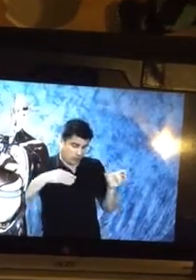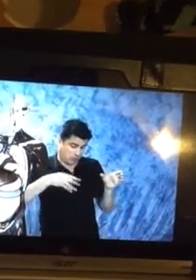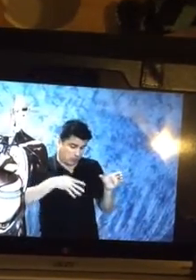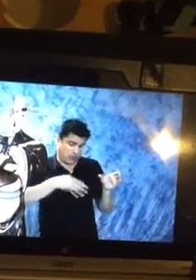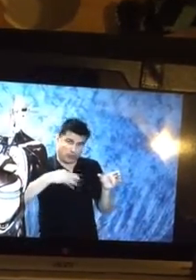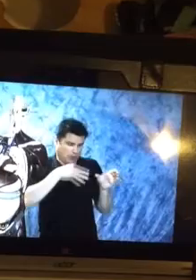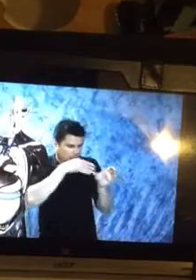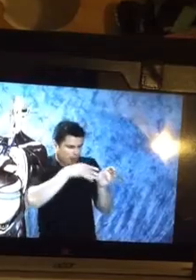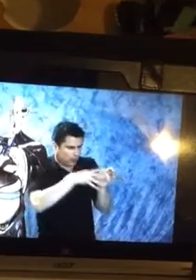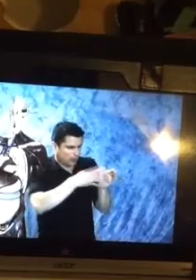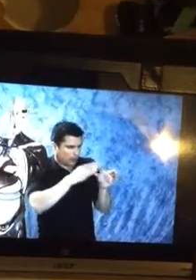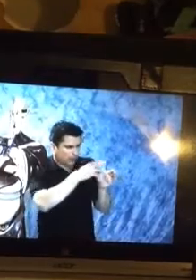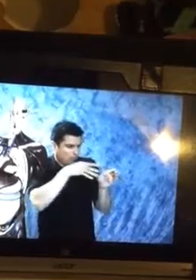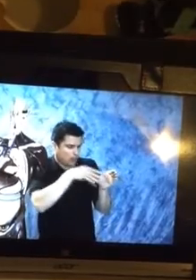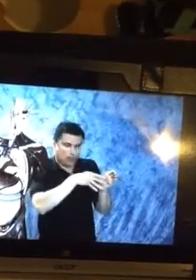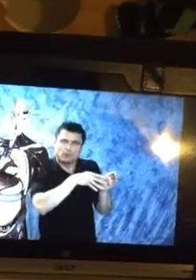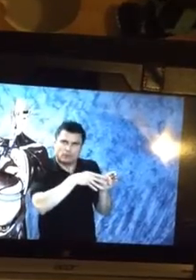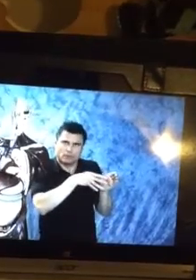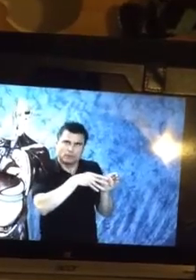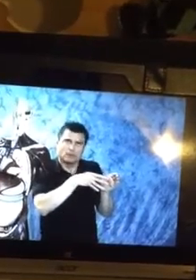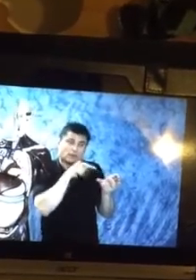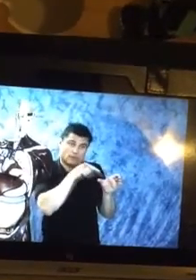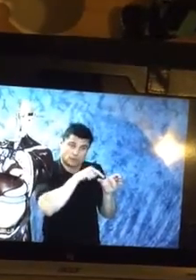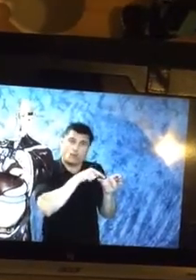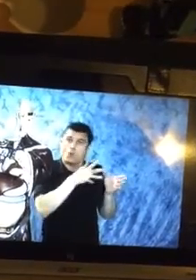So the air goes through all of those holes.